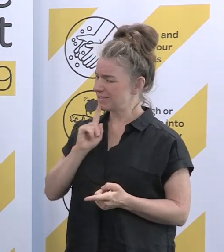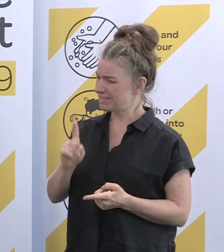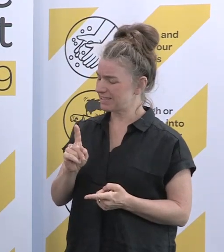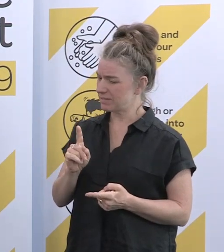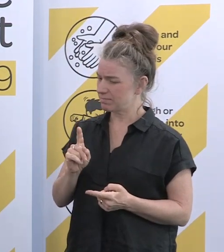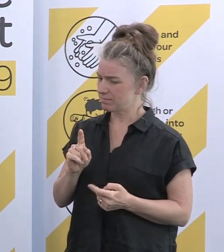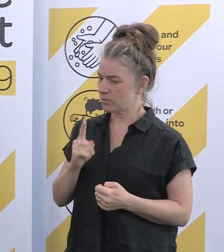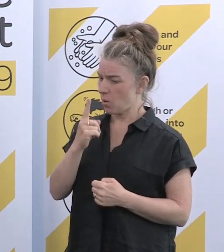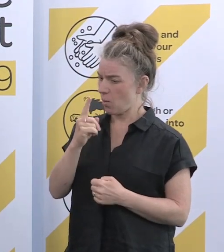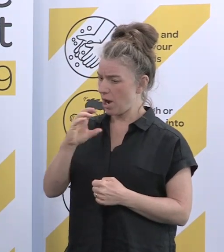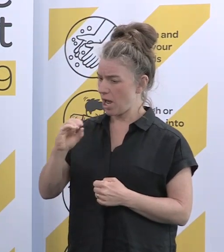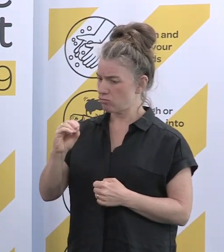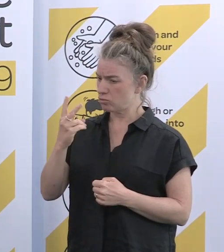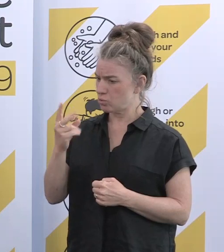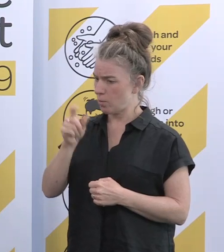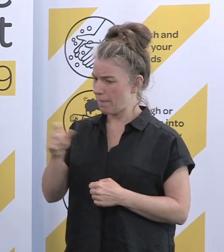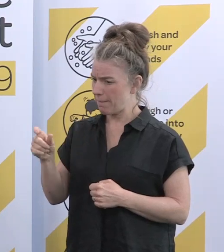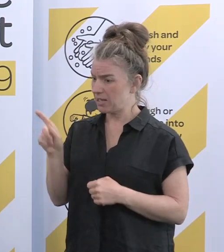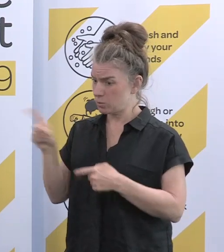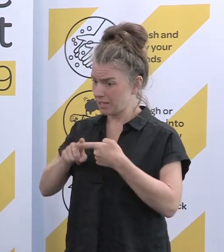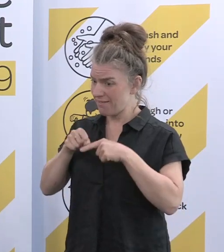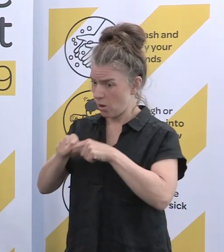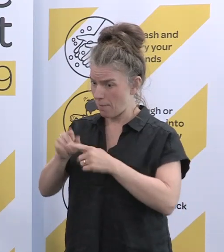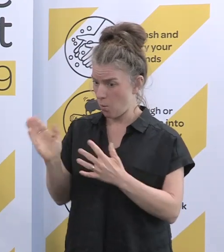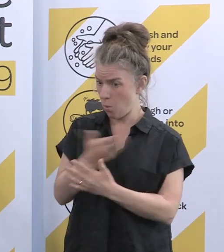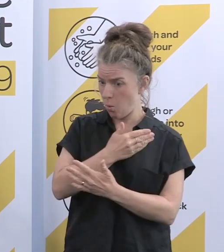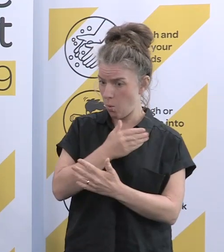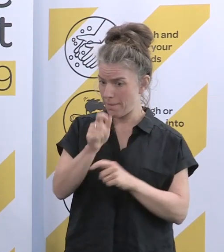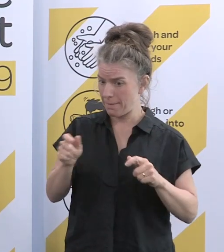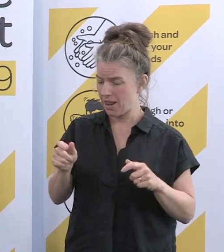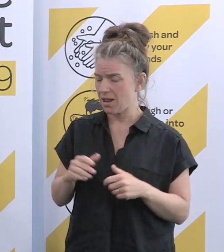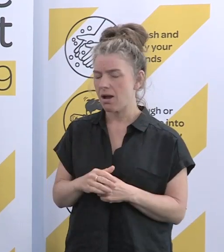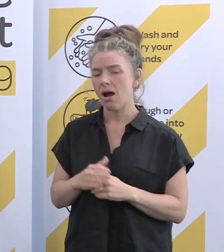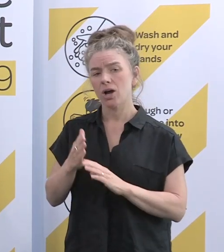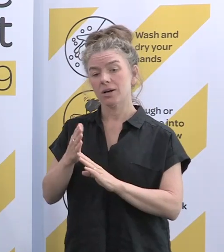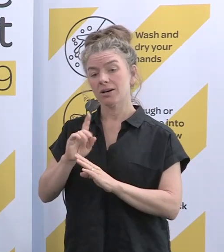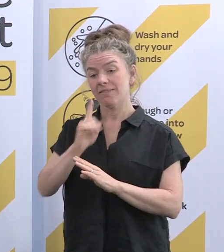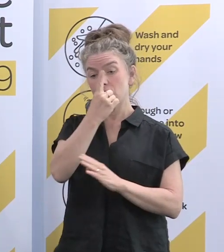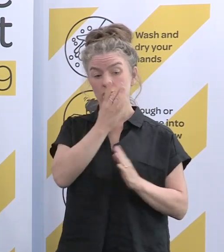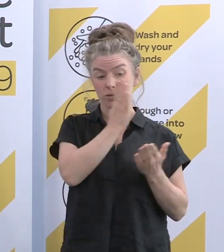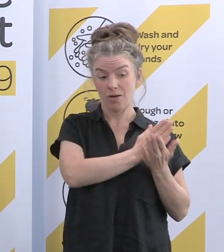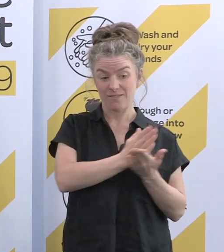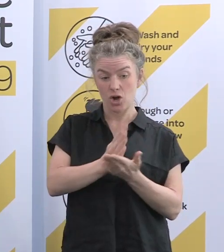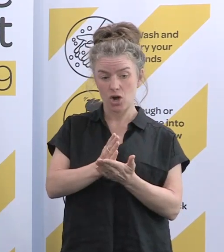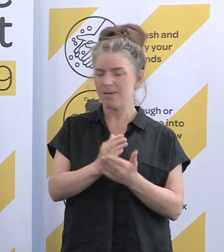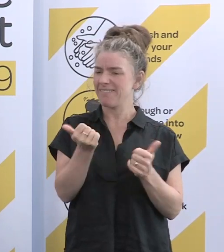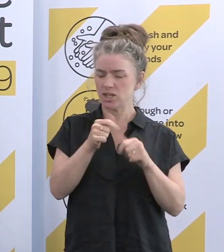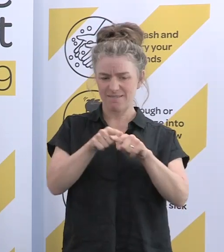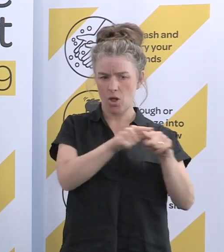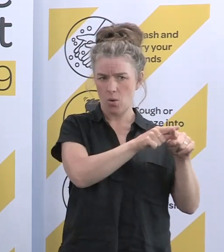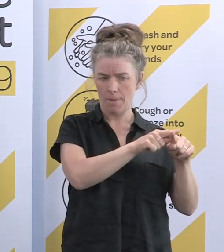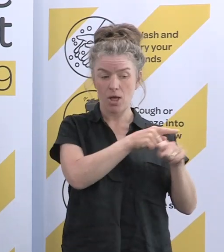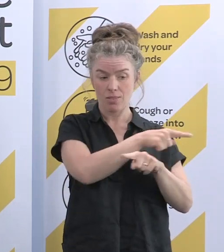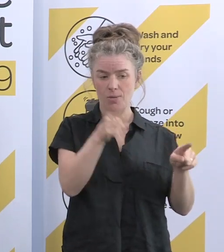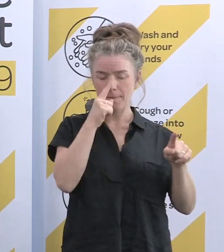active contact tracing underway, is that correct? The earlier ones, the contact tracing would be well completed. In fact, those people will have fully